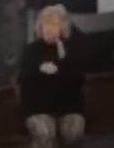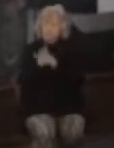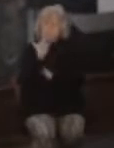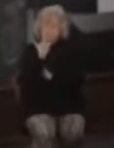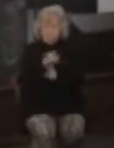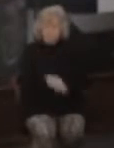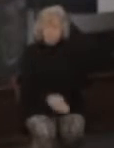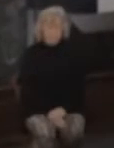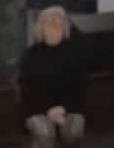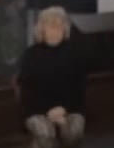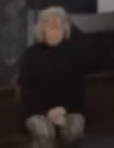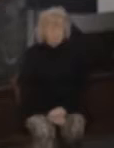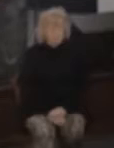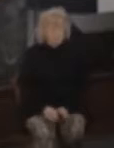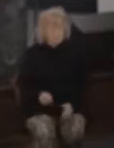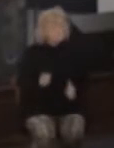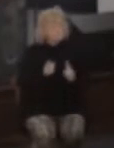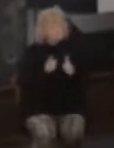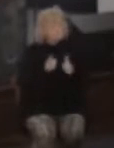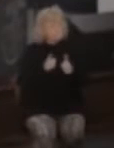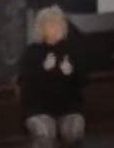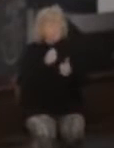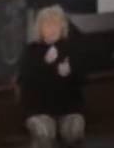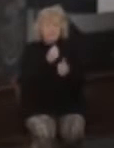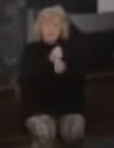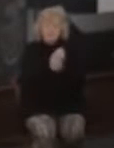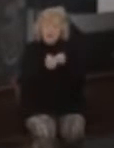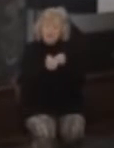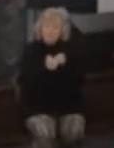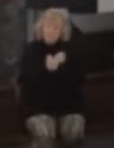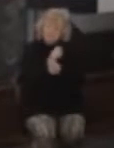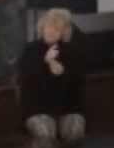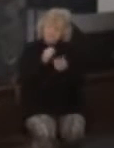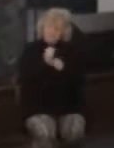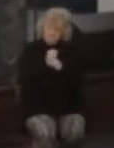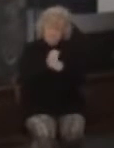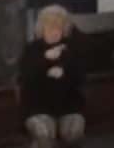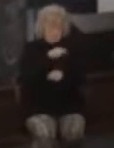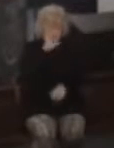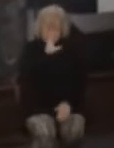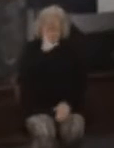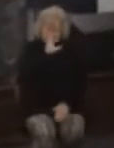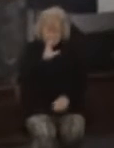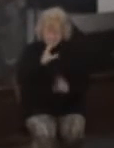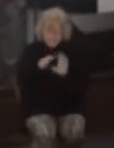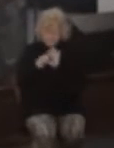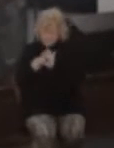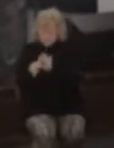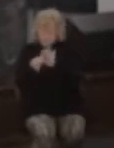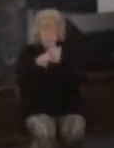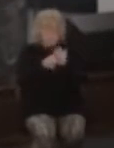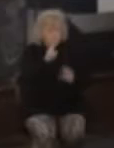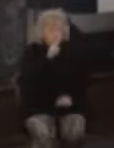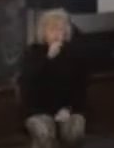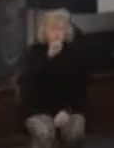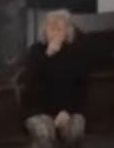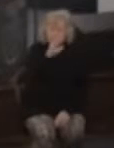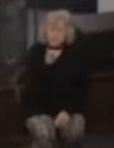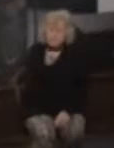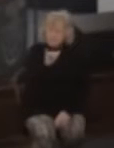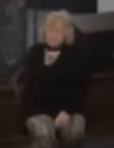of all, love makes you seek unity in others. Love makes you seek